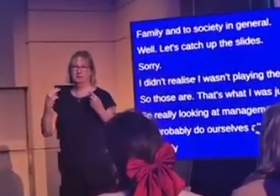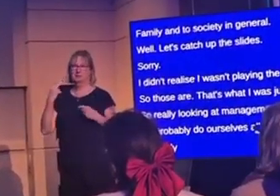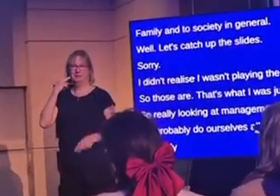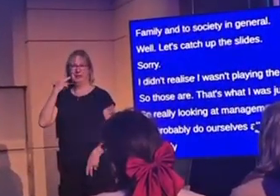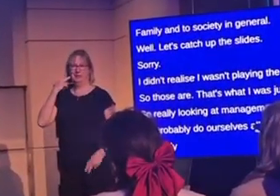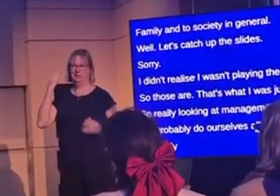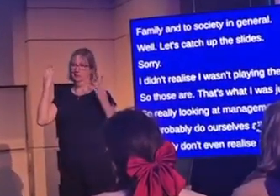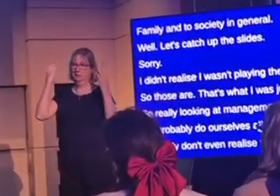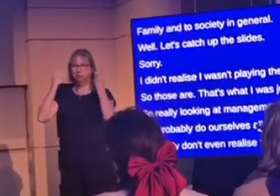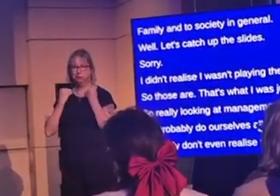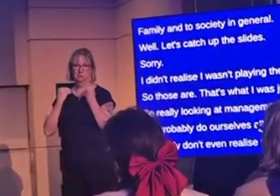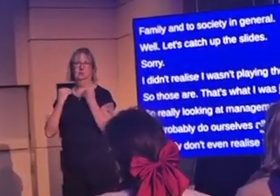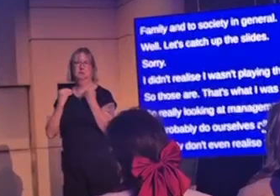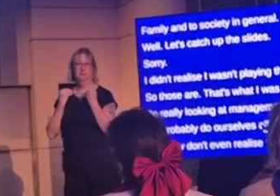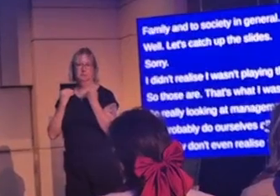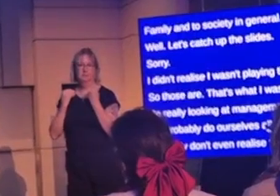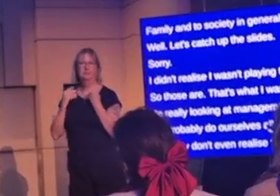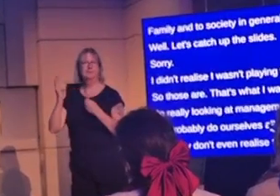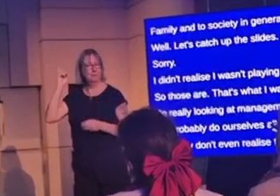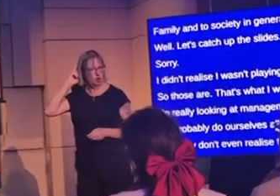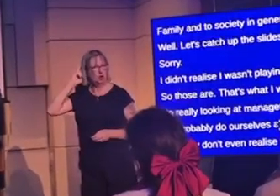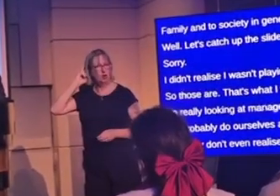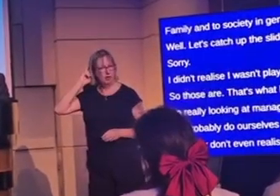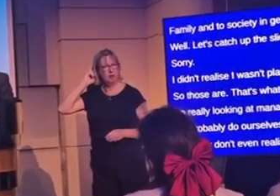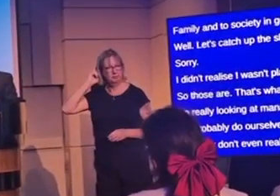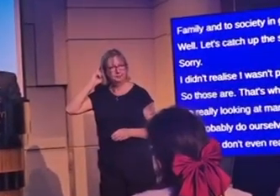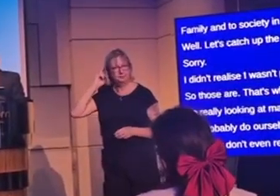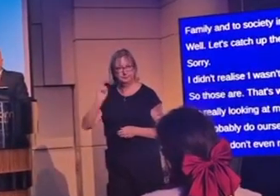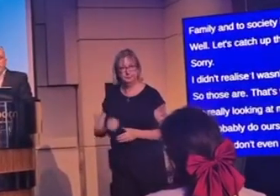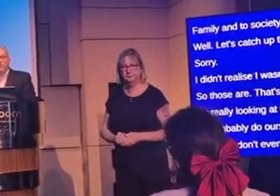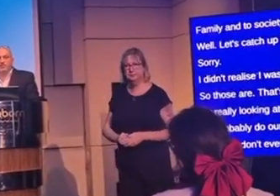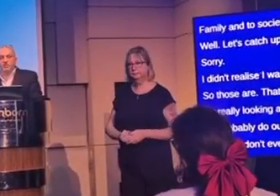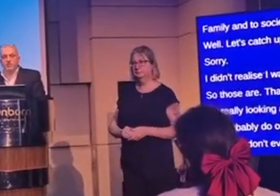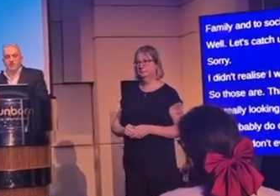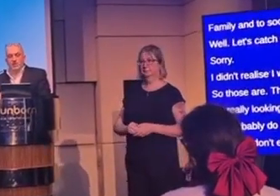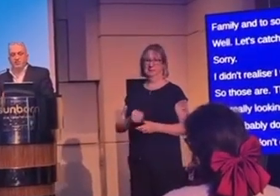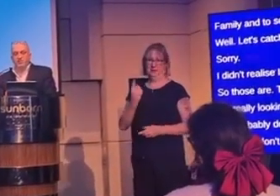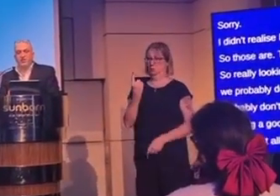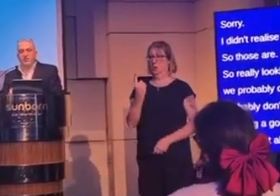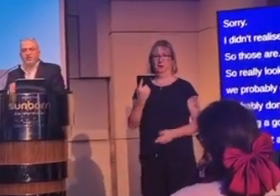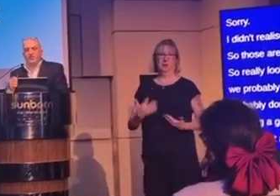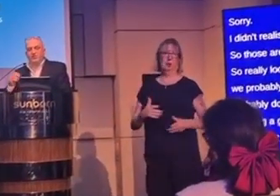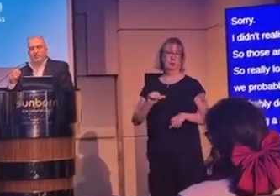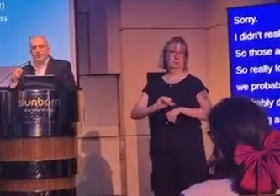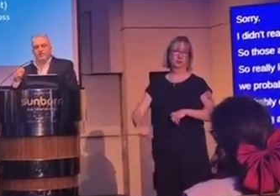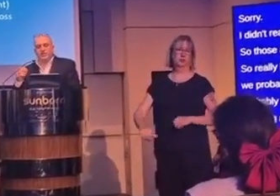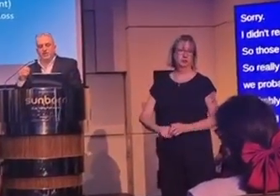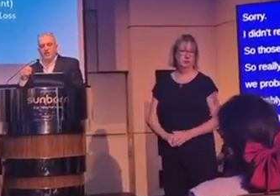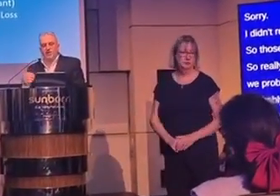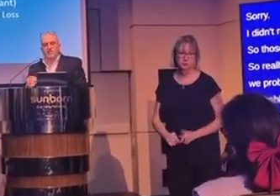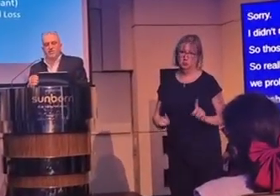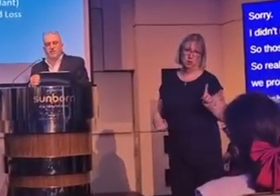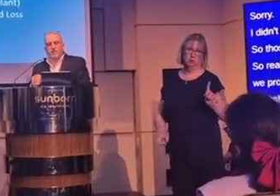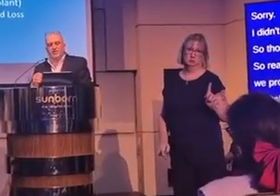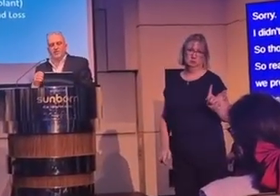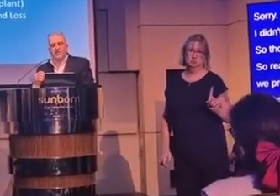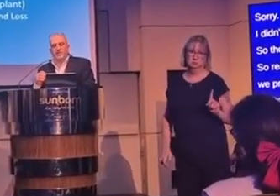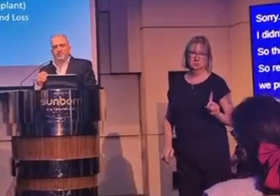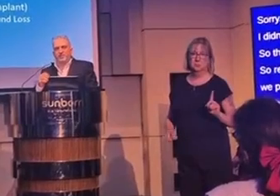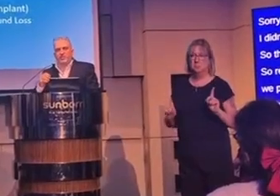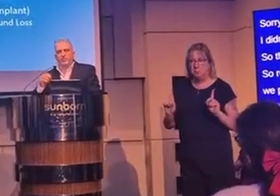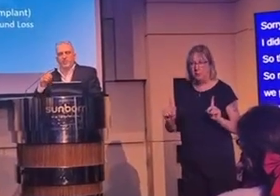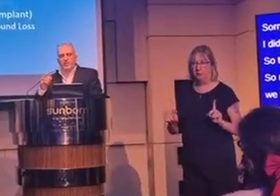hearing, we are looking at cochlear implants as the only type of surgery that can be done. But in that